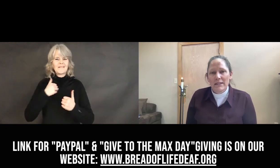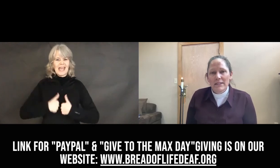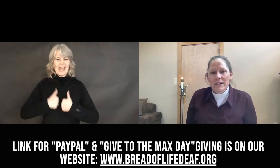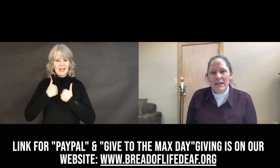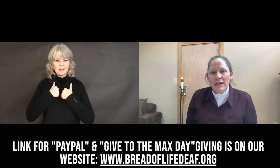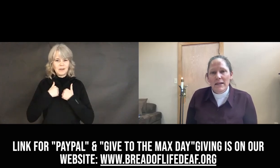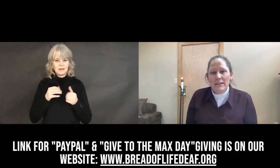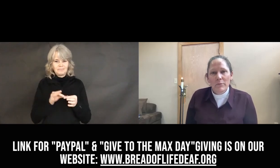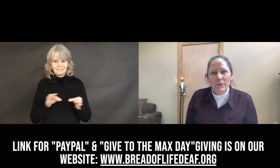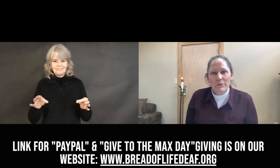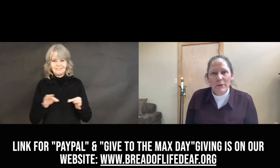is